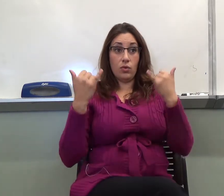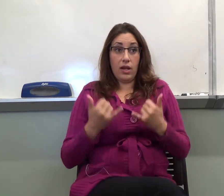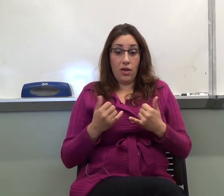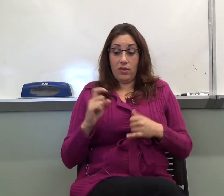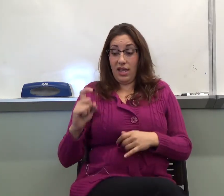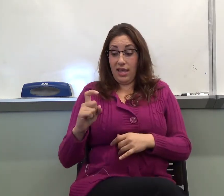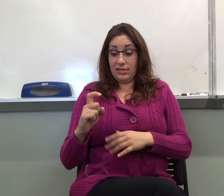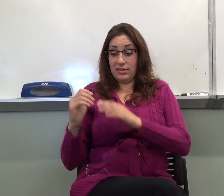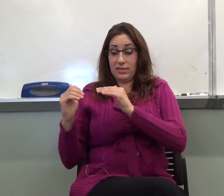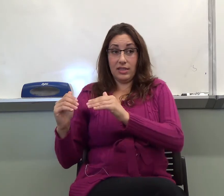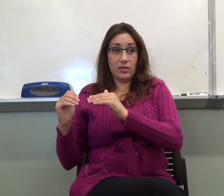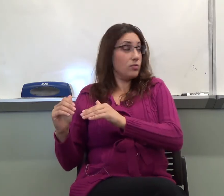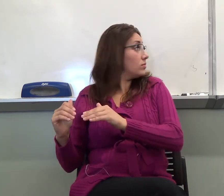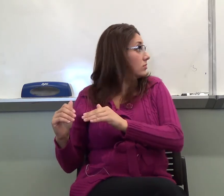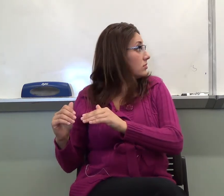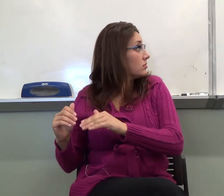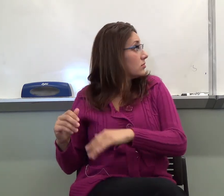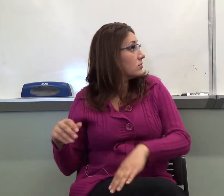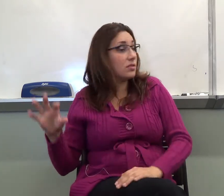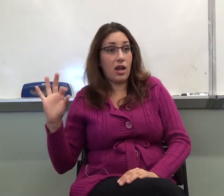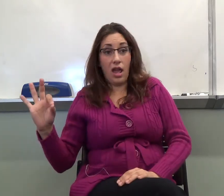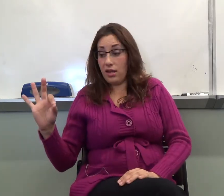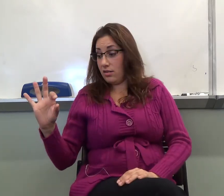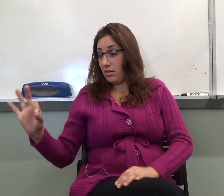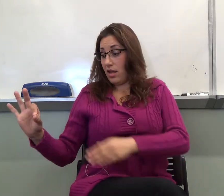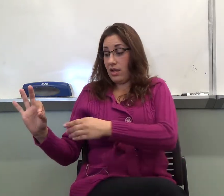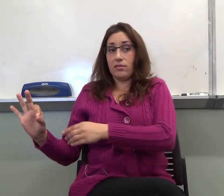that's 15. So it works.